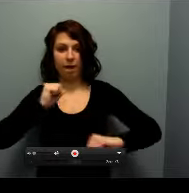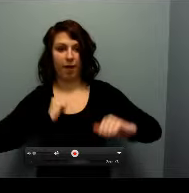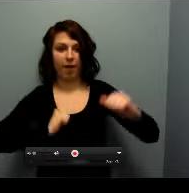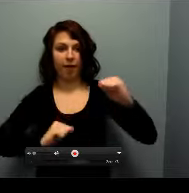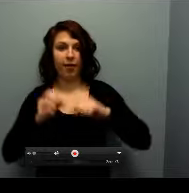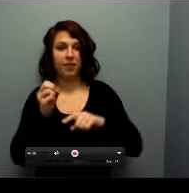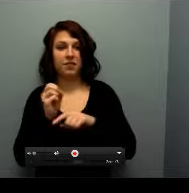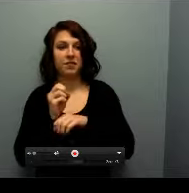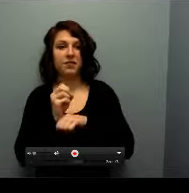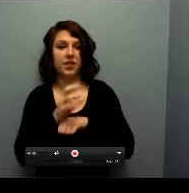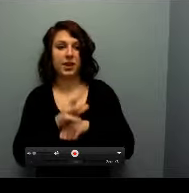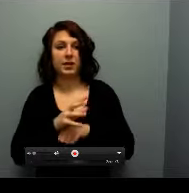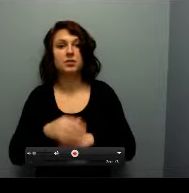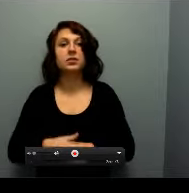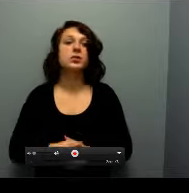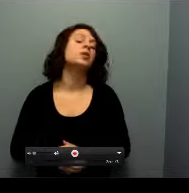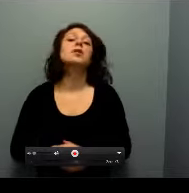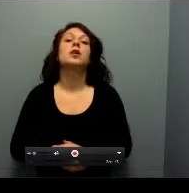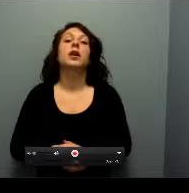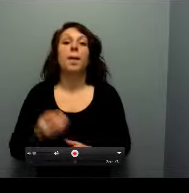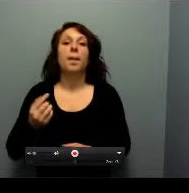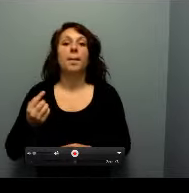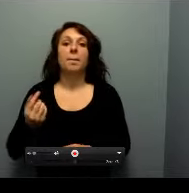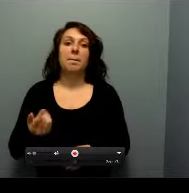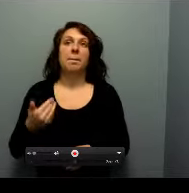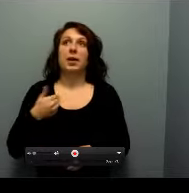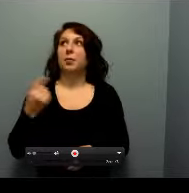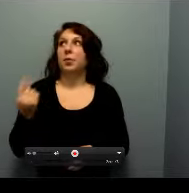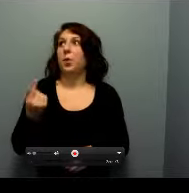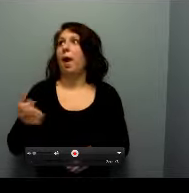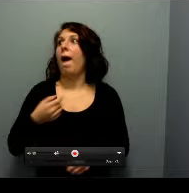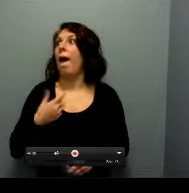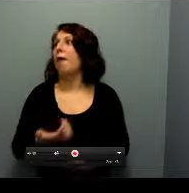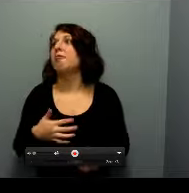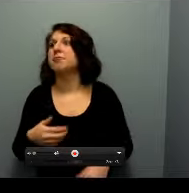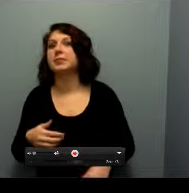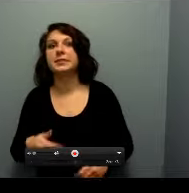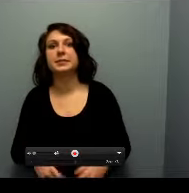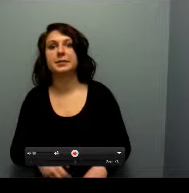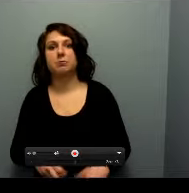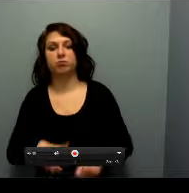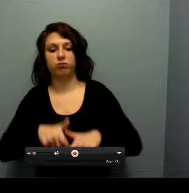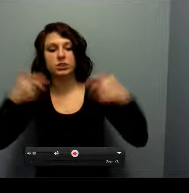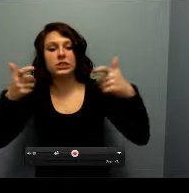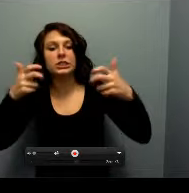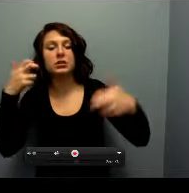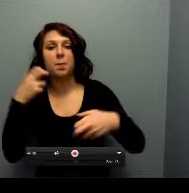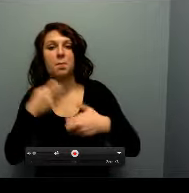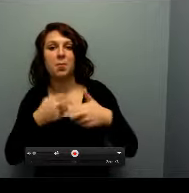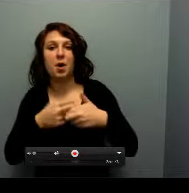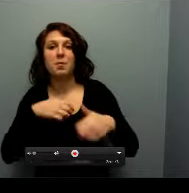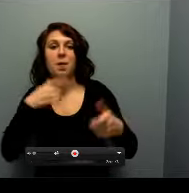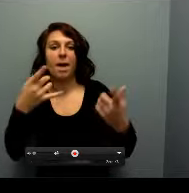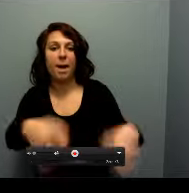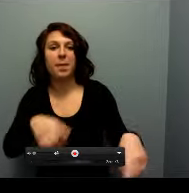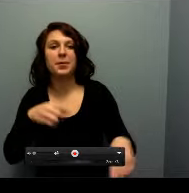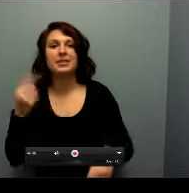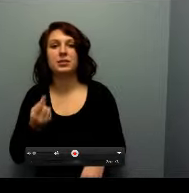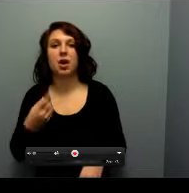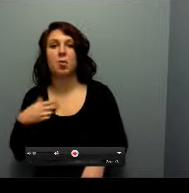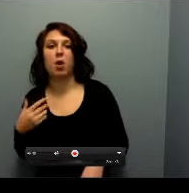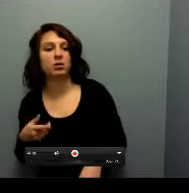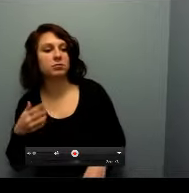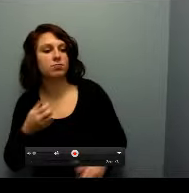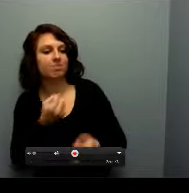So you may have something, a crisis happen, one employee jumps in and saves the day. Okay? From thereafter,